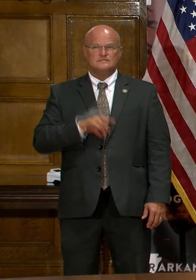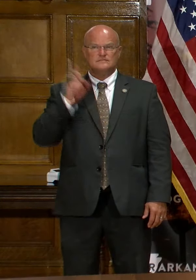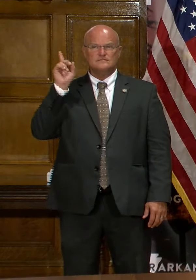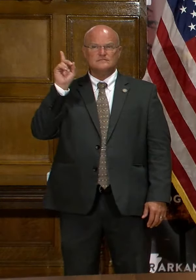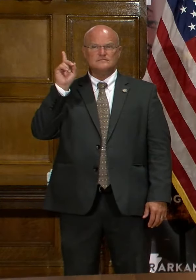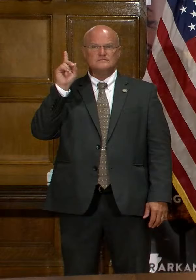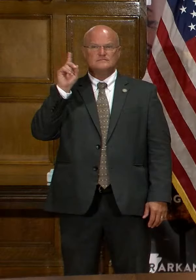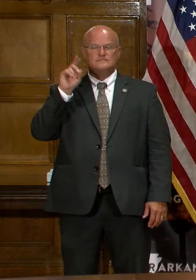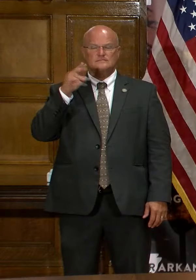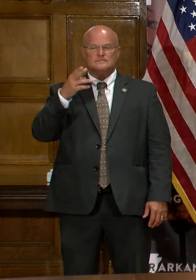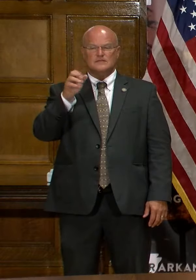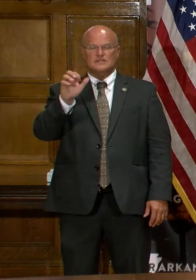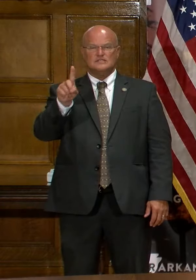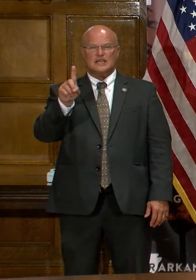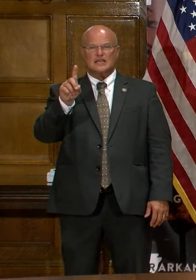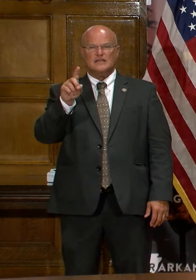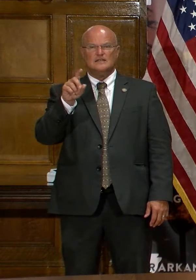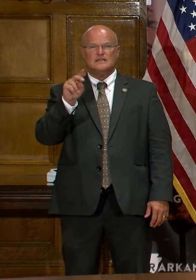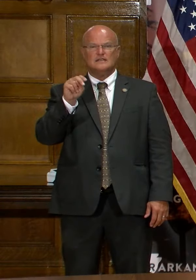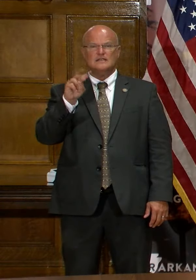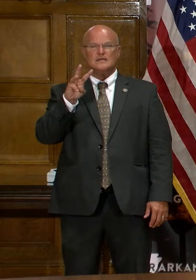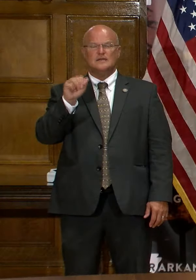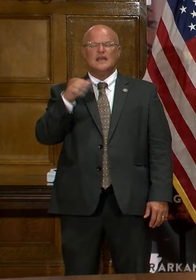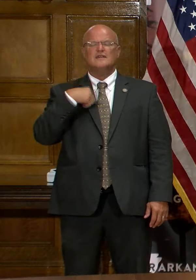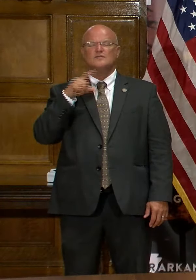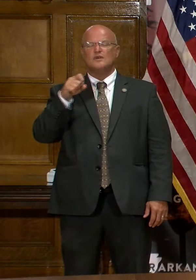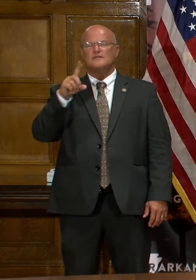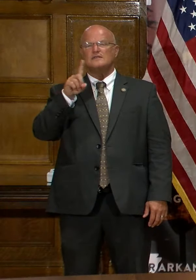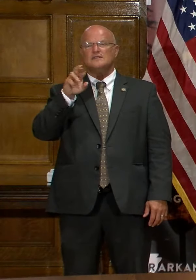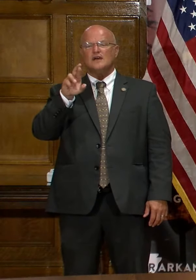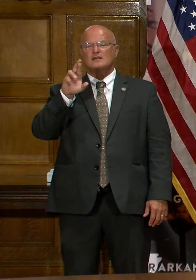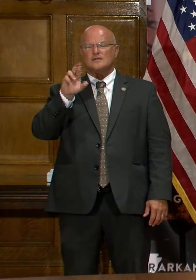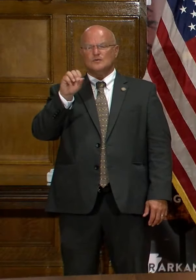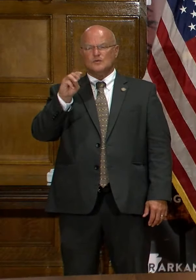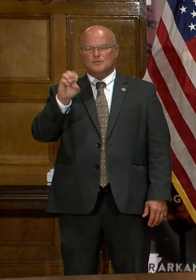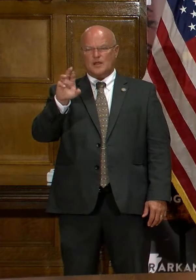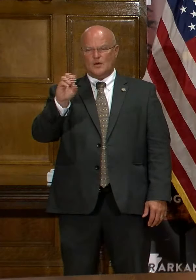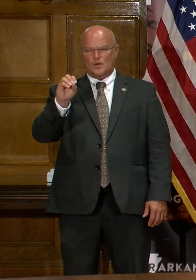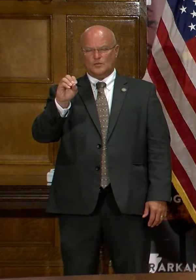Governor, this is Chad Muir with KNWA News. I have a question for Dr. Romero.